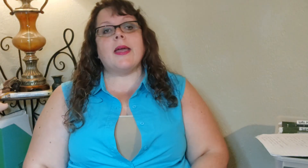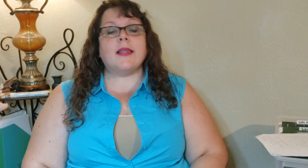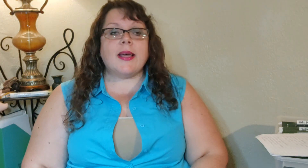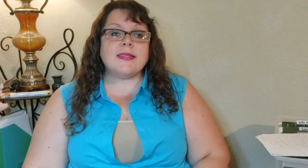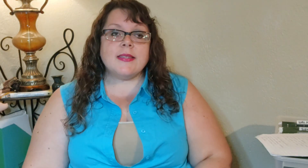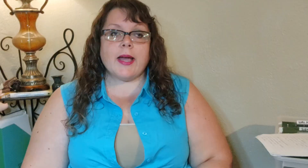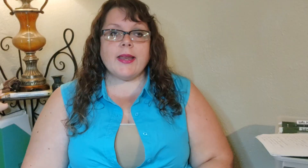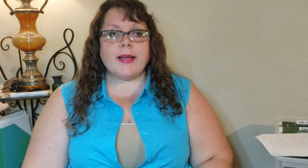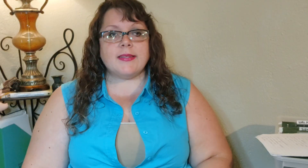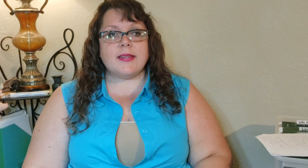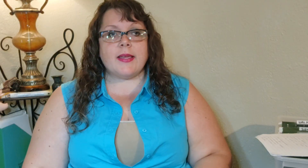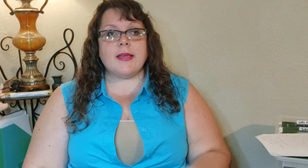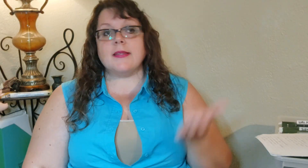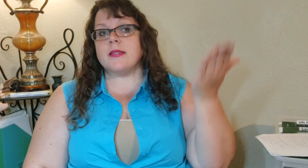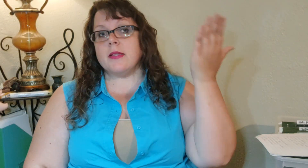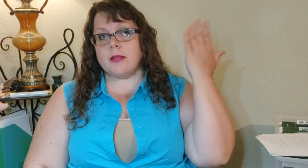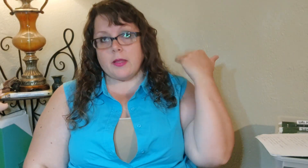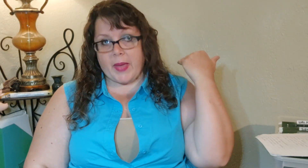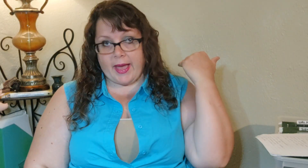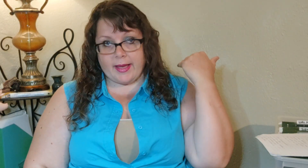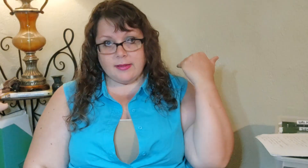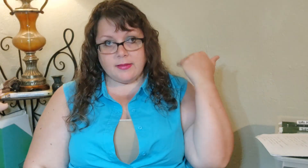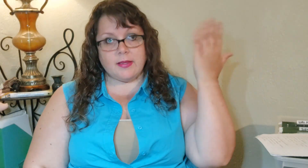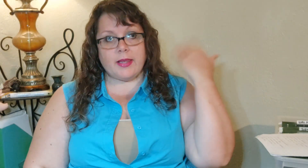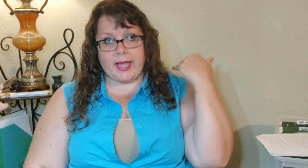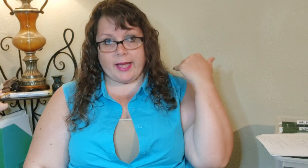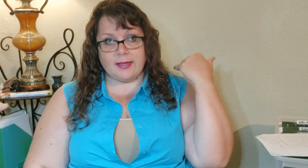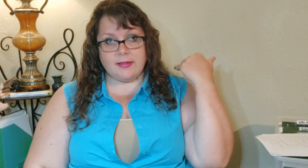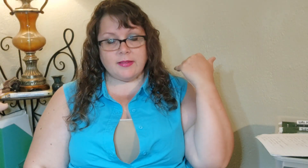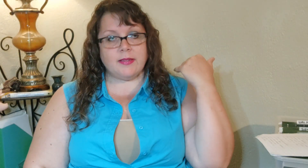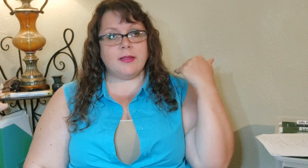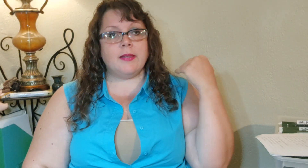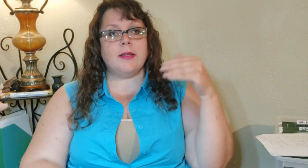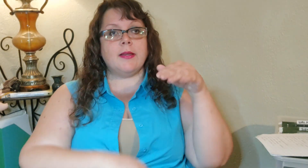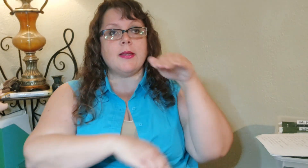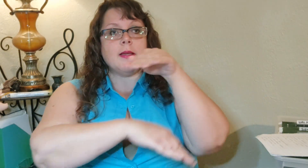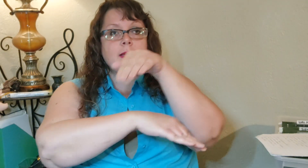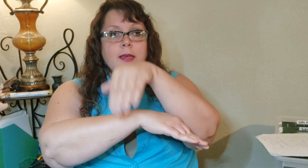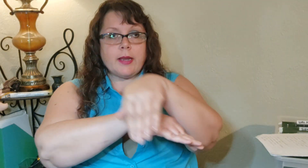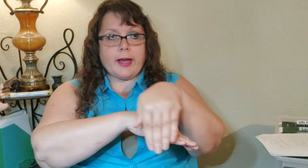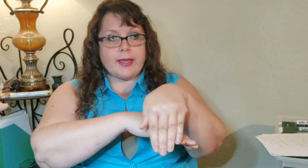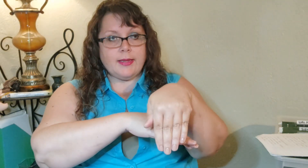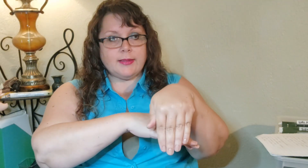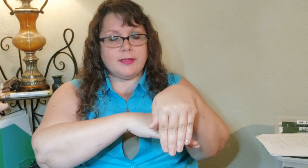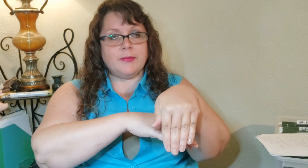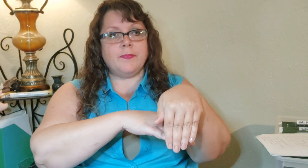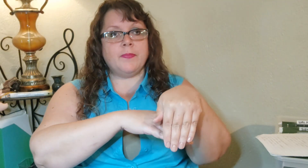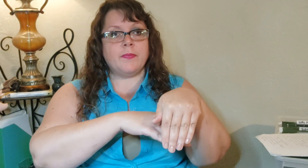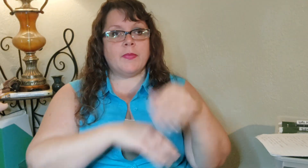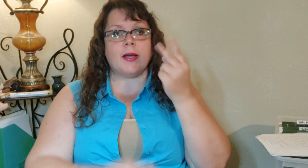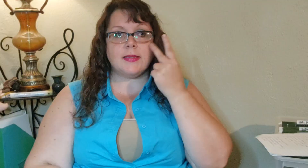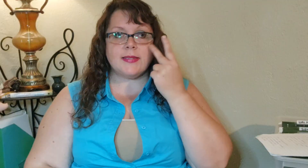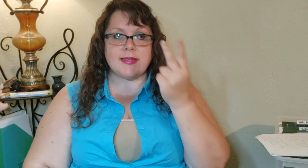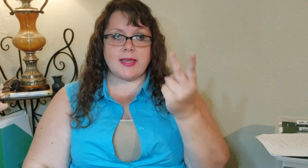And last night I see is the past, last night,